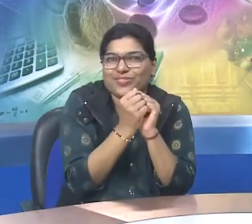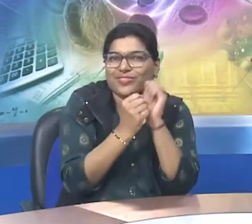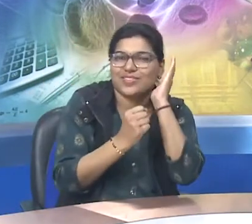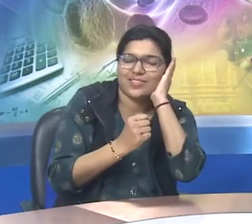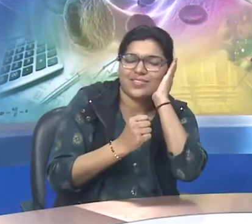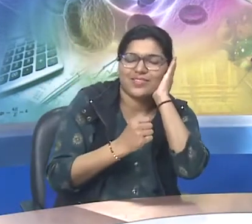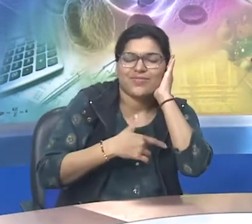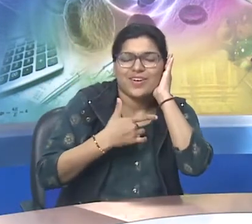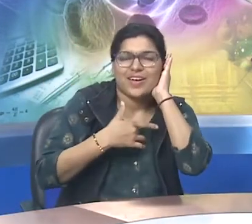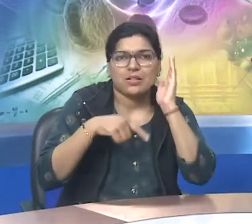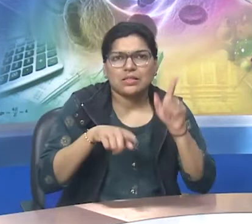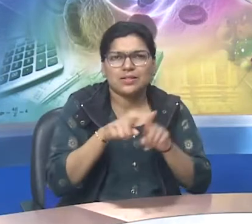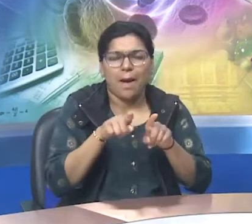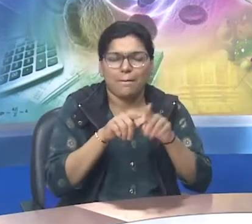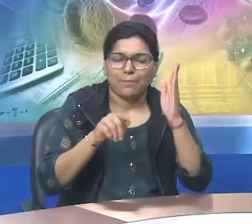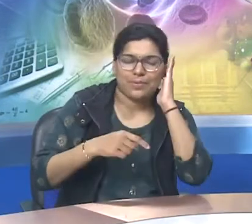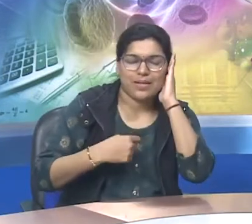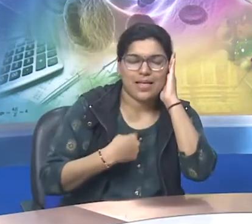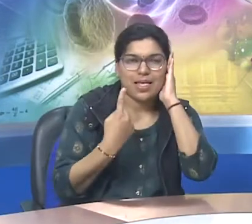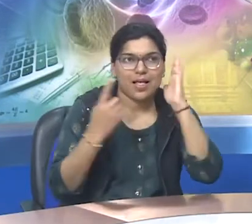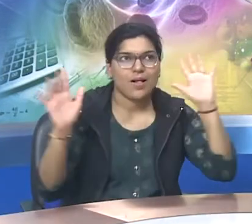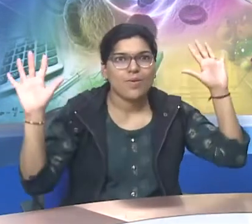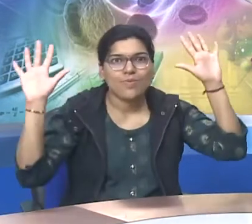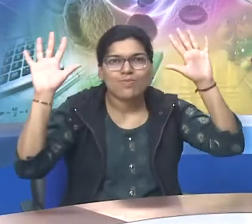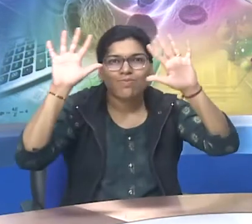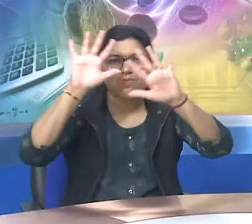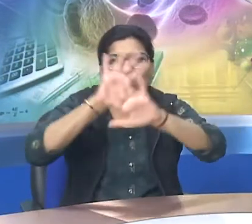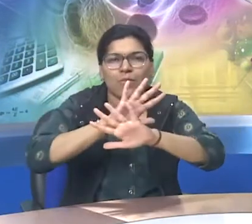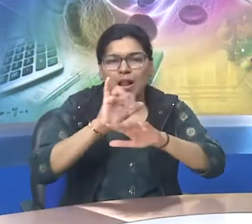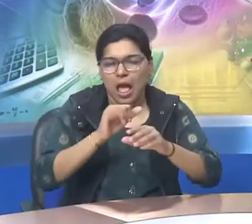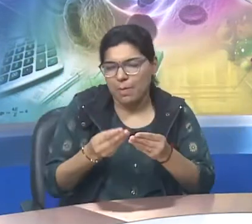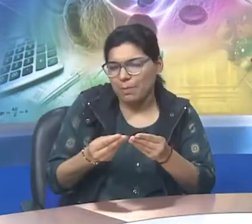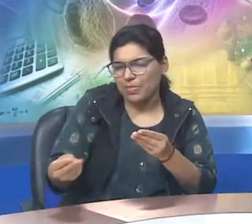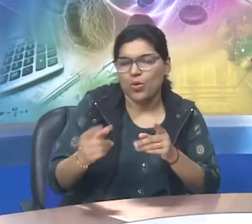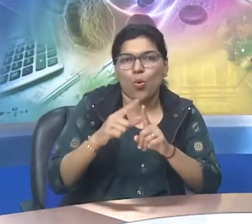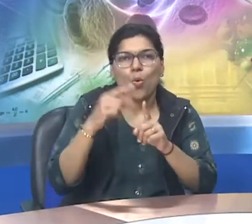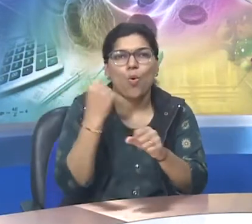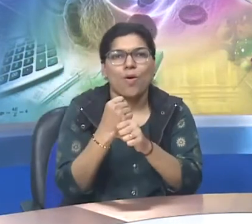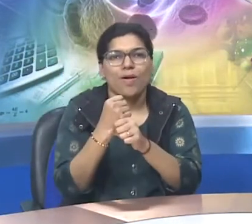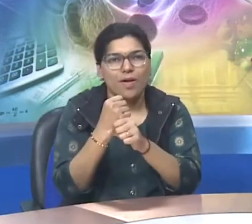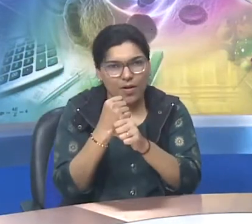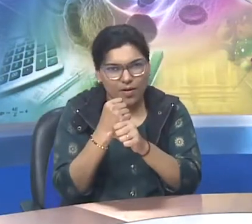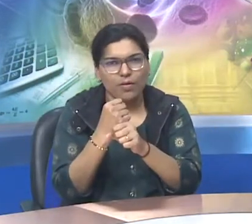frozen darkness from her grandmother's house